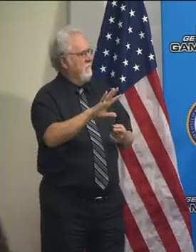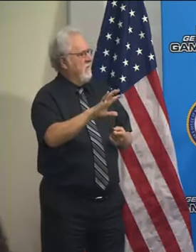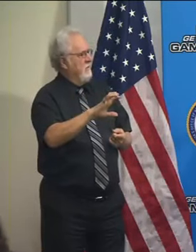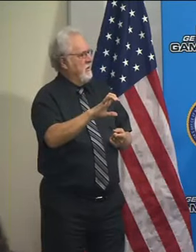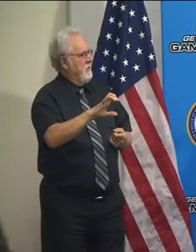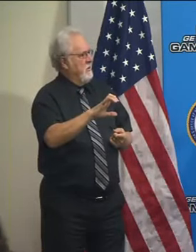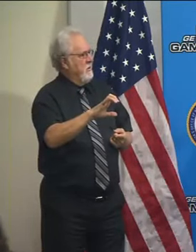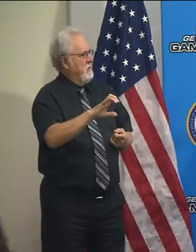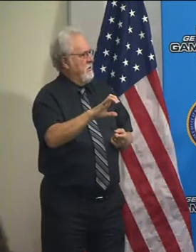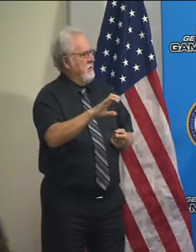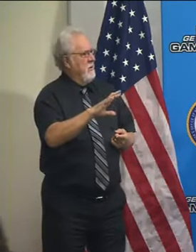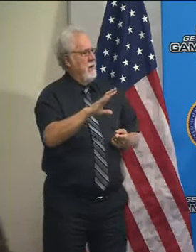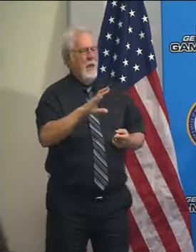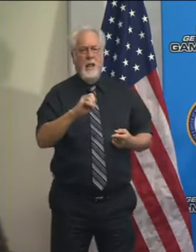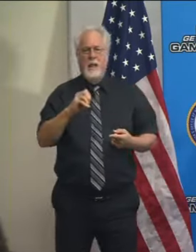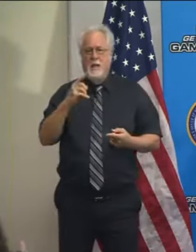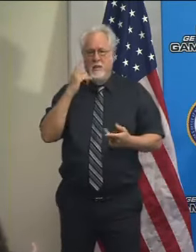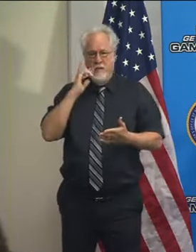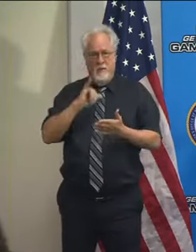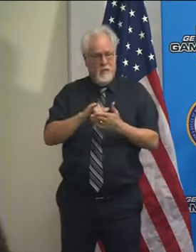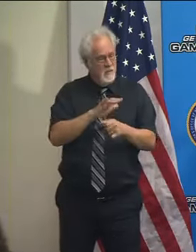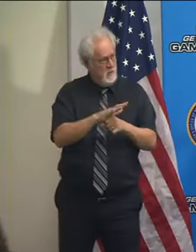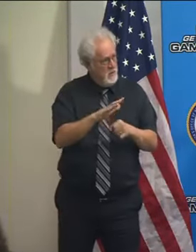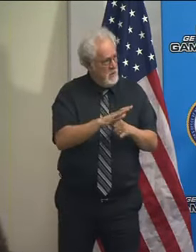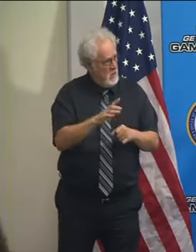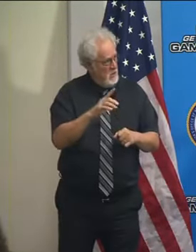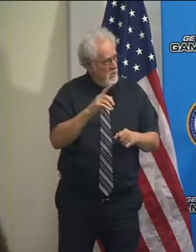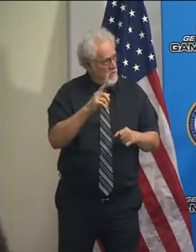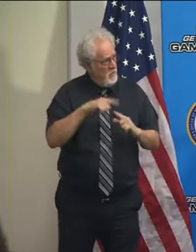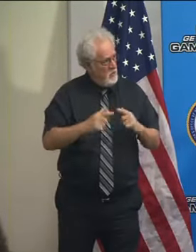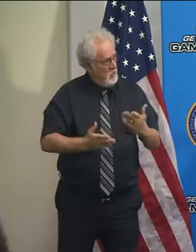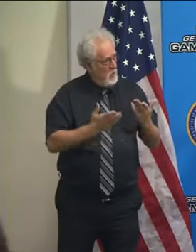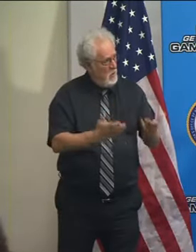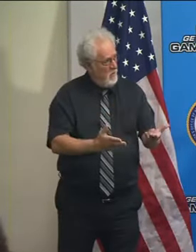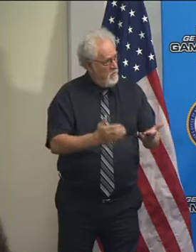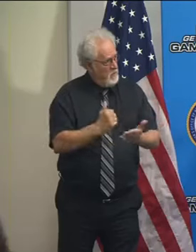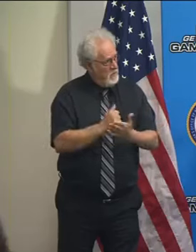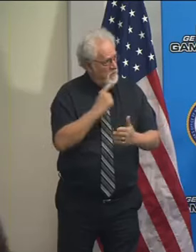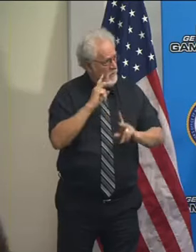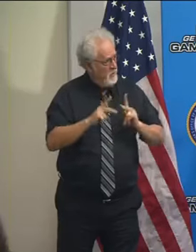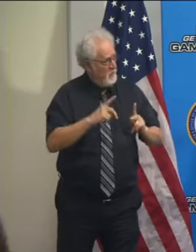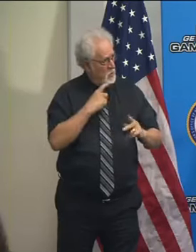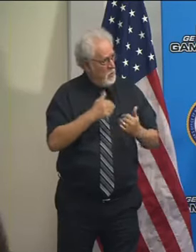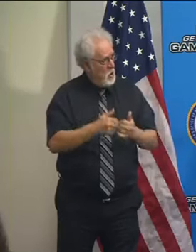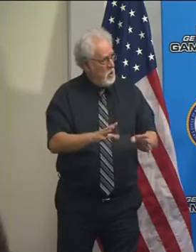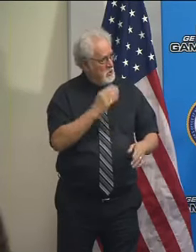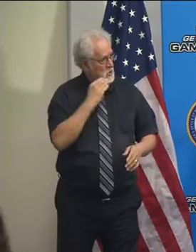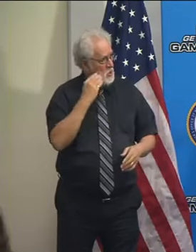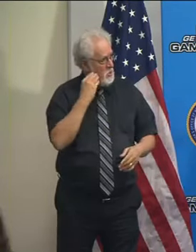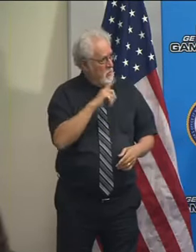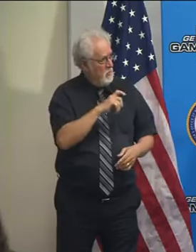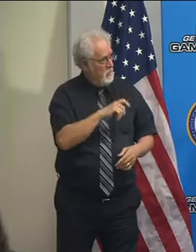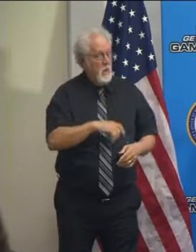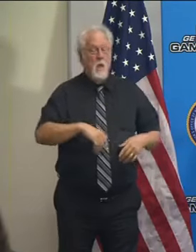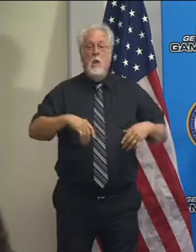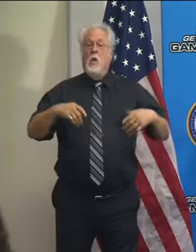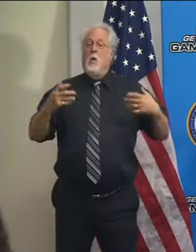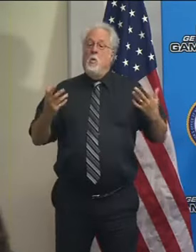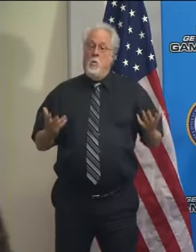And do you think that's a sufficient amount to offer assistance to people who are lost homes?